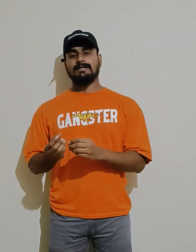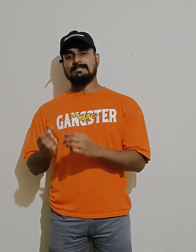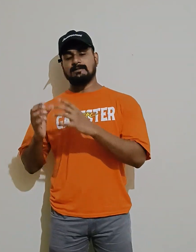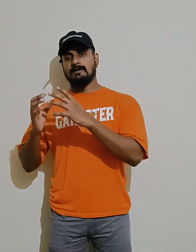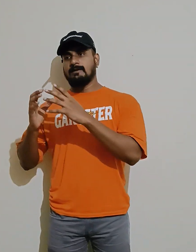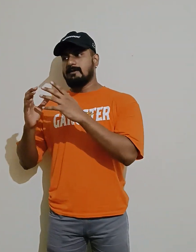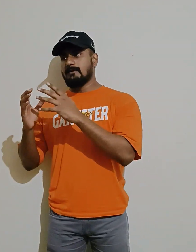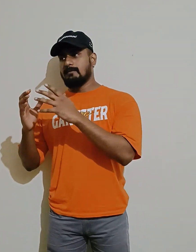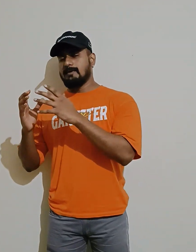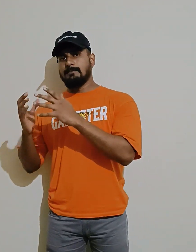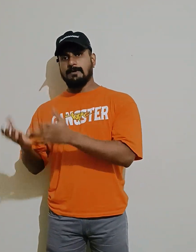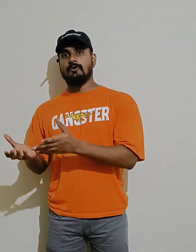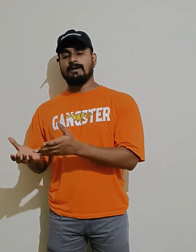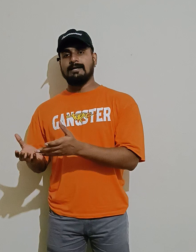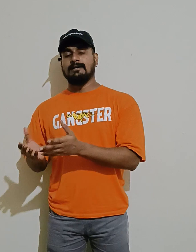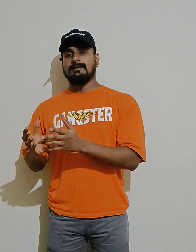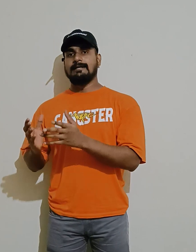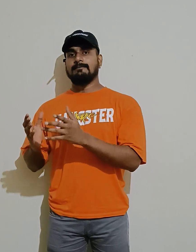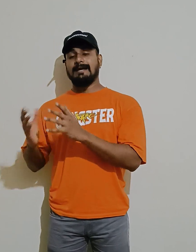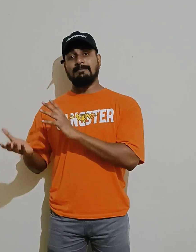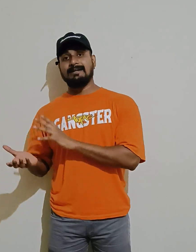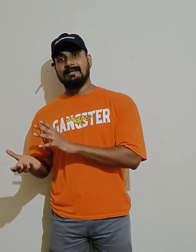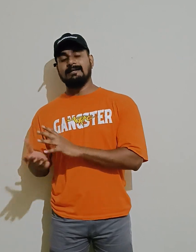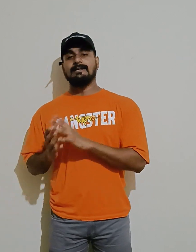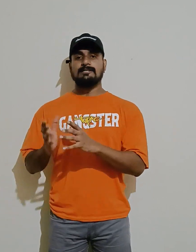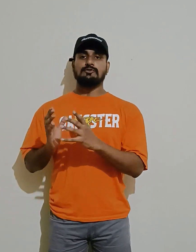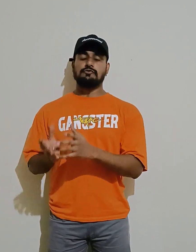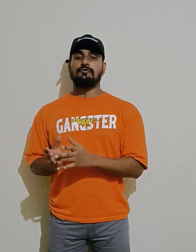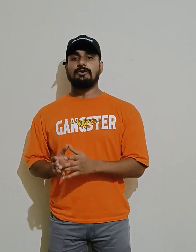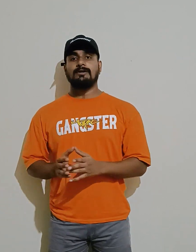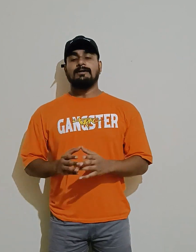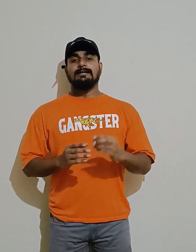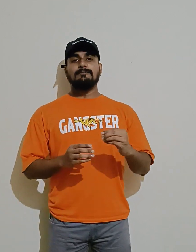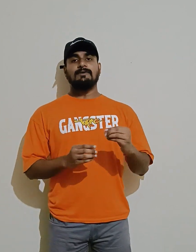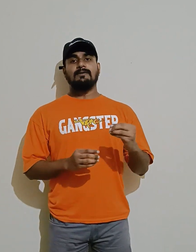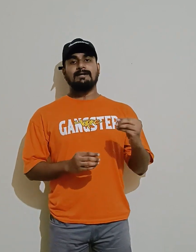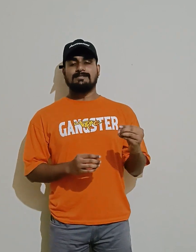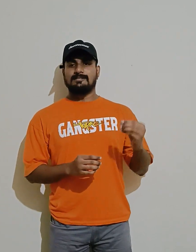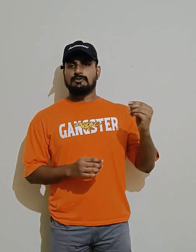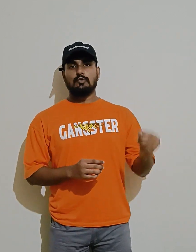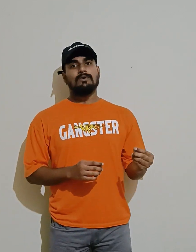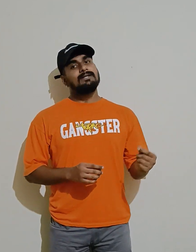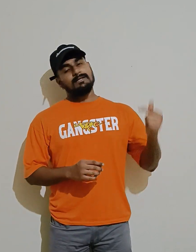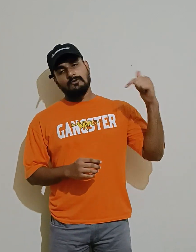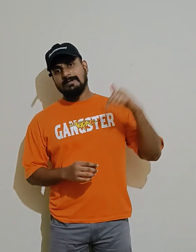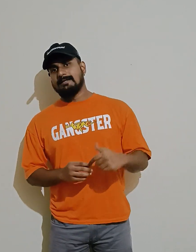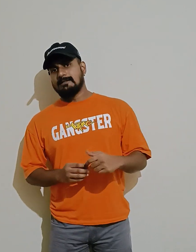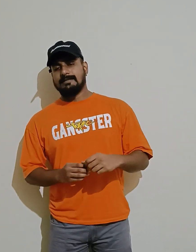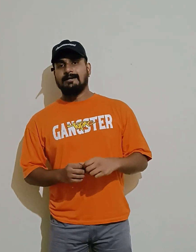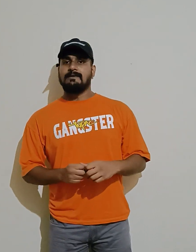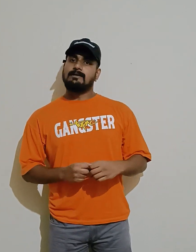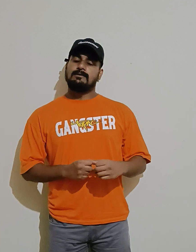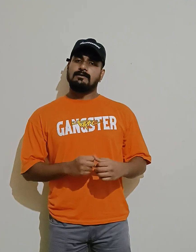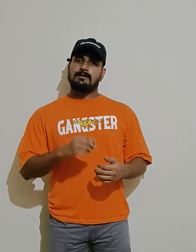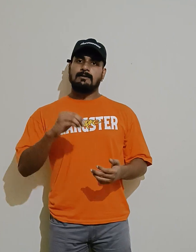is purely, like primarily it is used for if our condition is true, then only the thread will